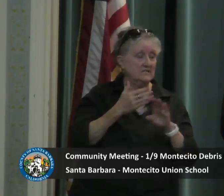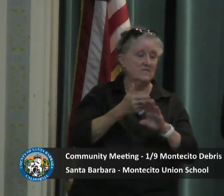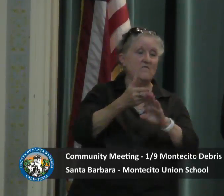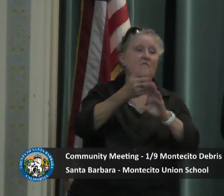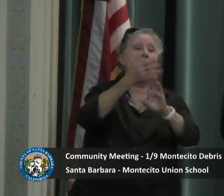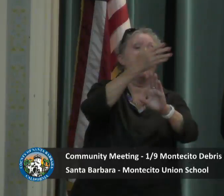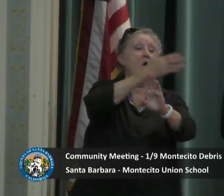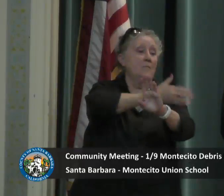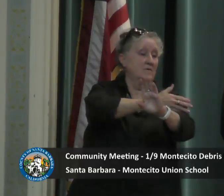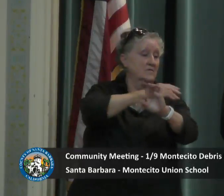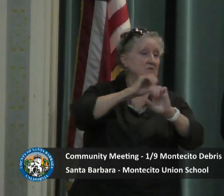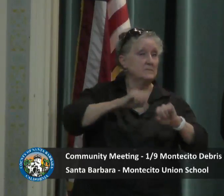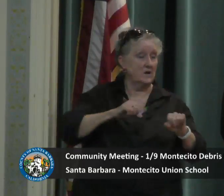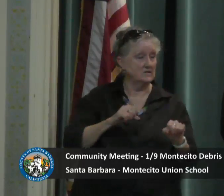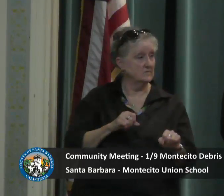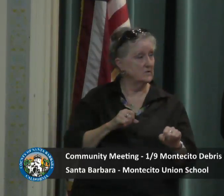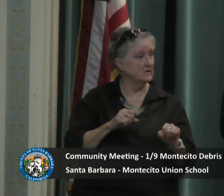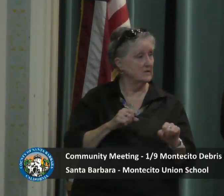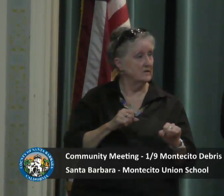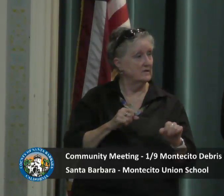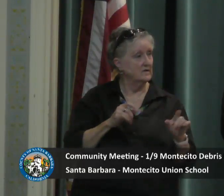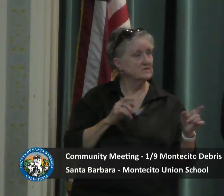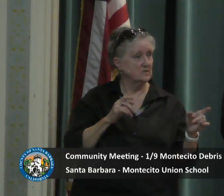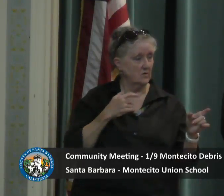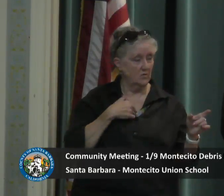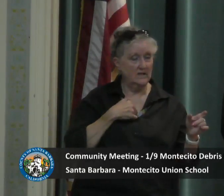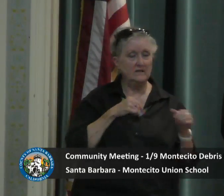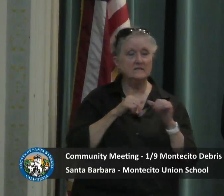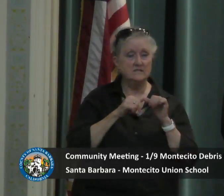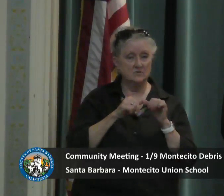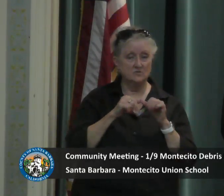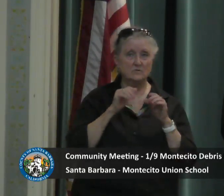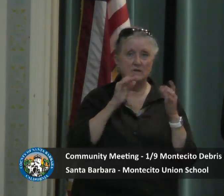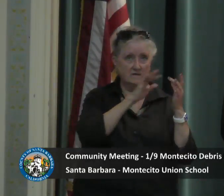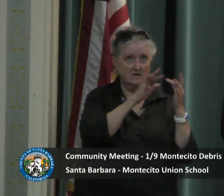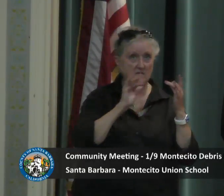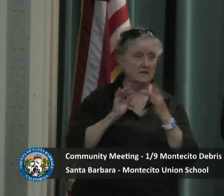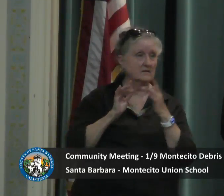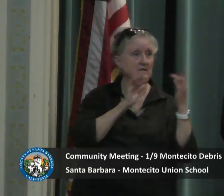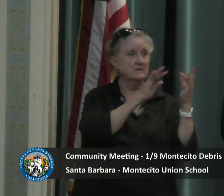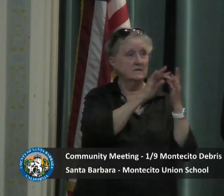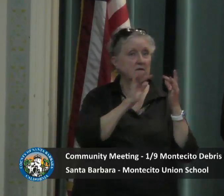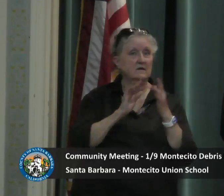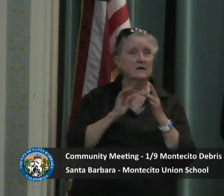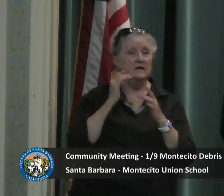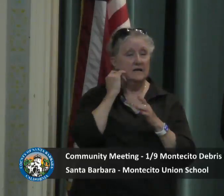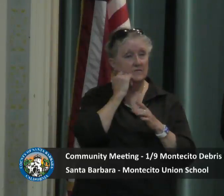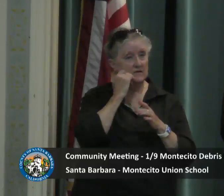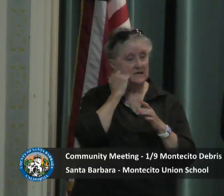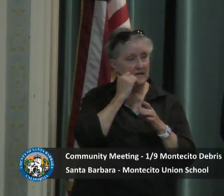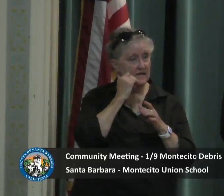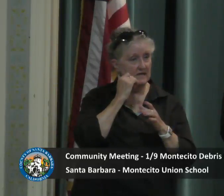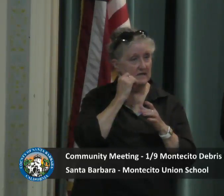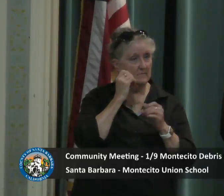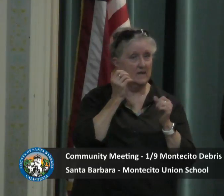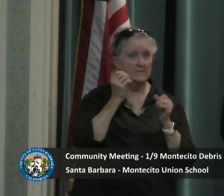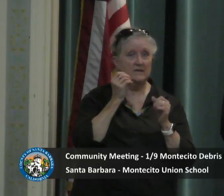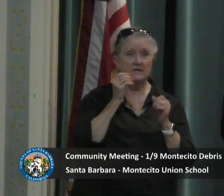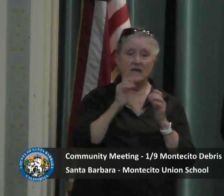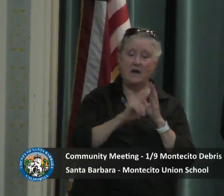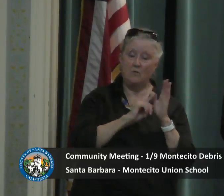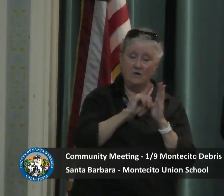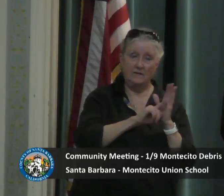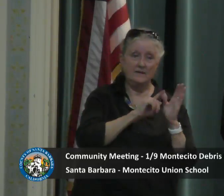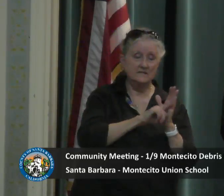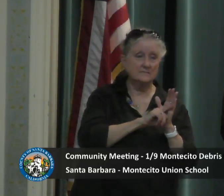advance on those systems. So we continue to be in contact with them daily and sometimes even as frequently as